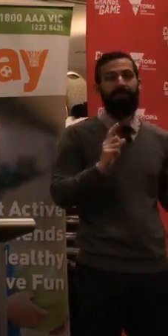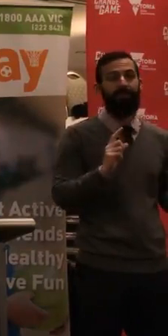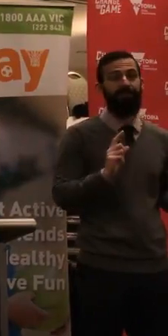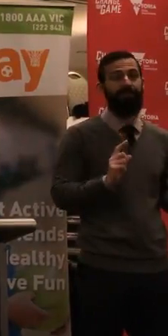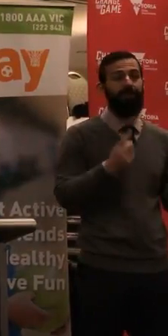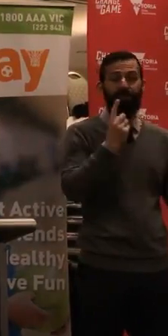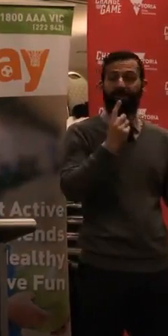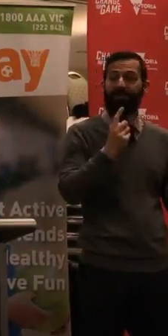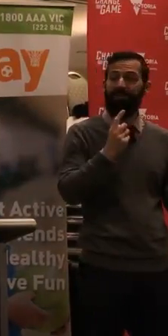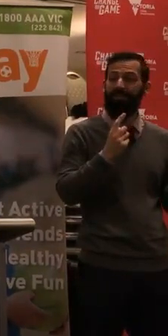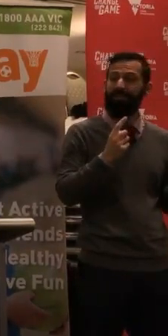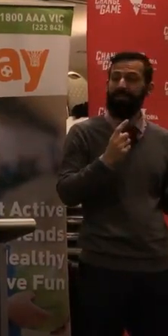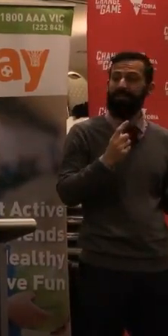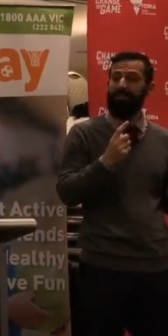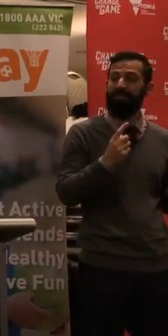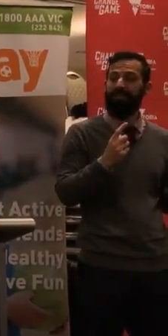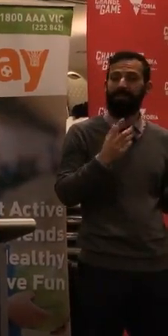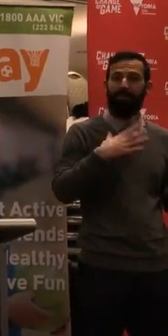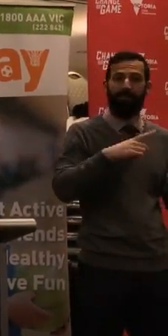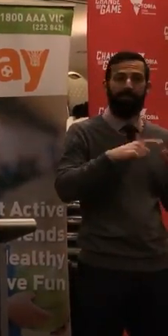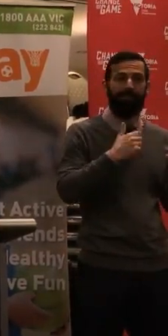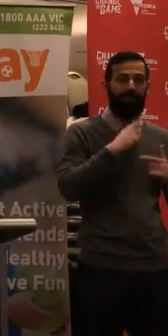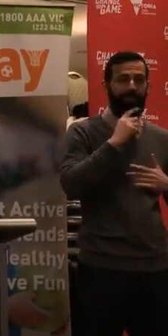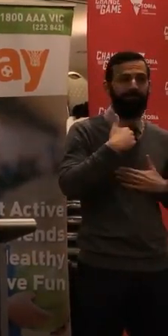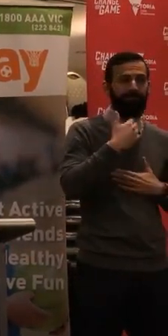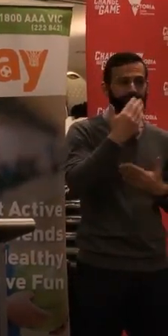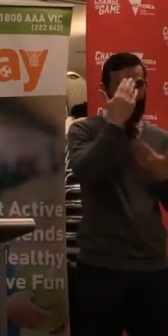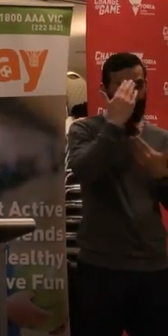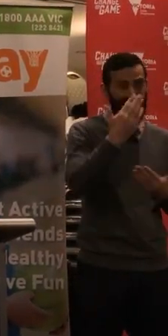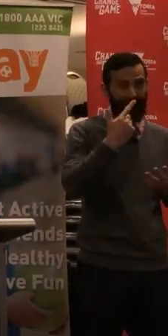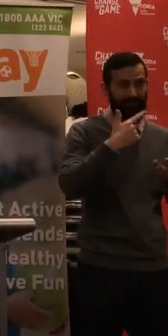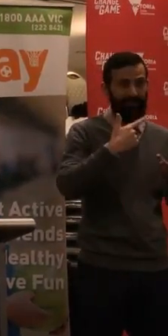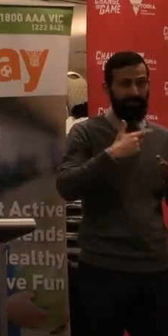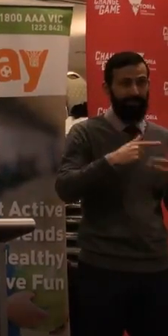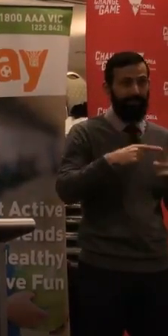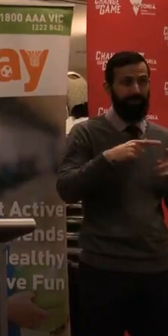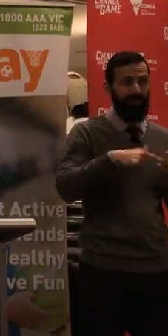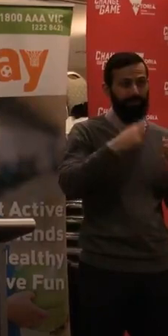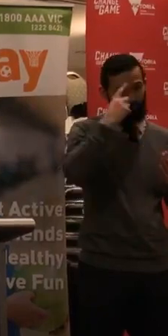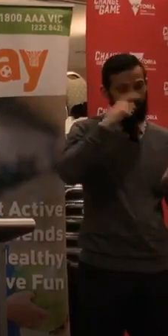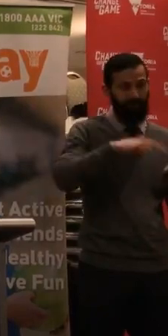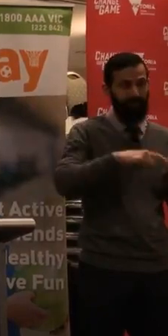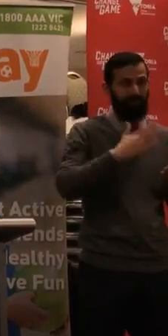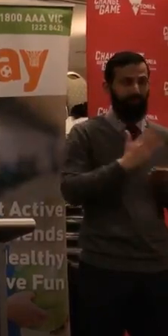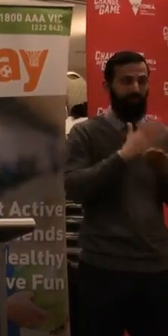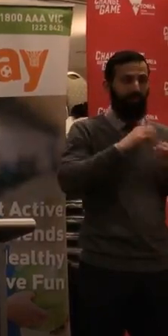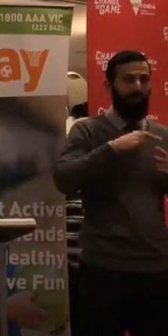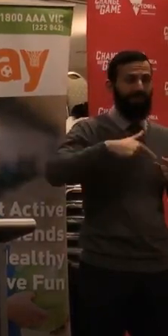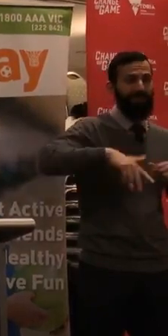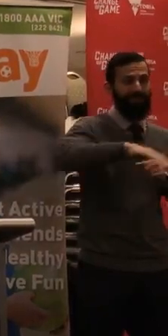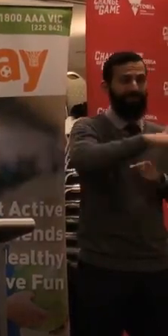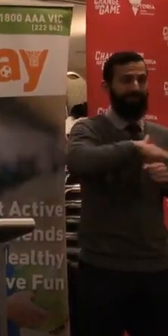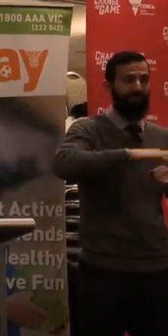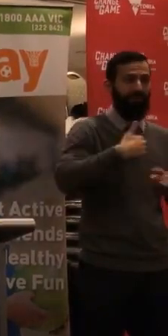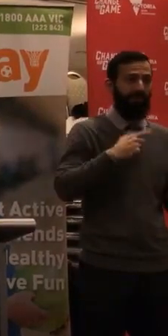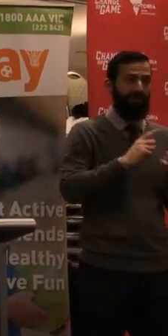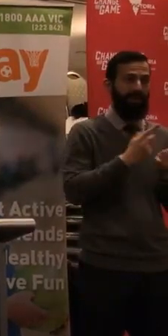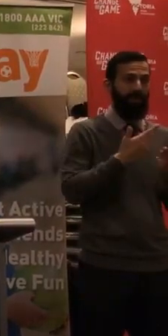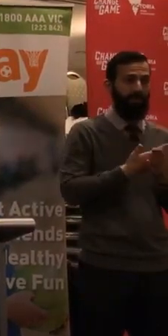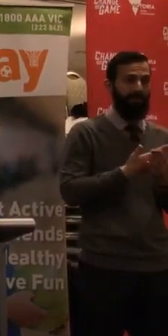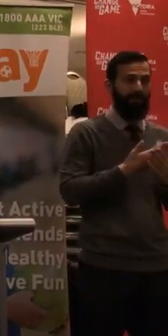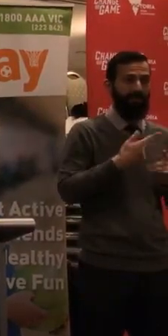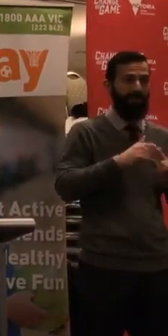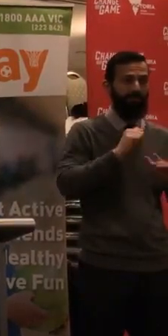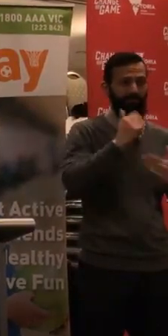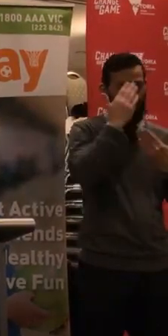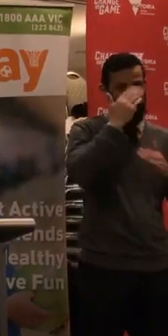me pay my respects to and acknowledge the traditional custodians of the land on which we meet, and